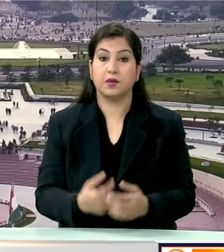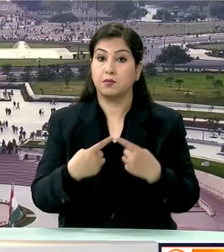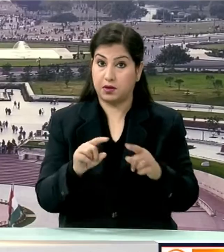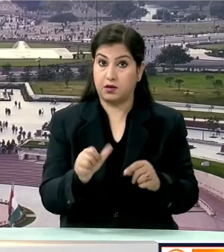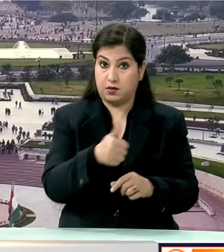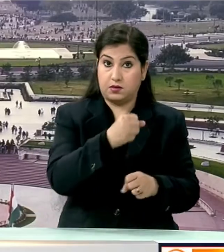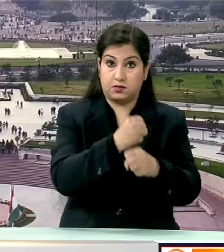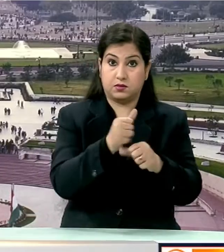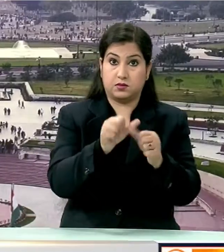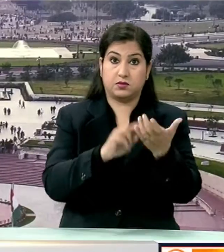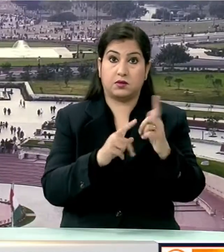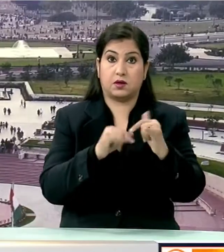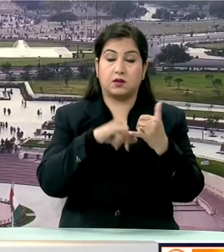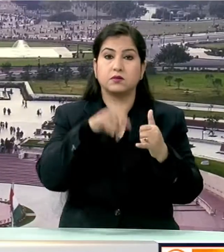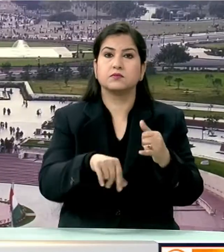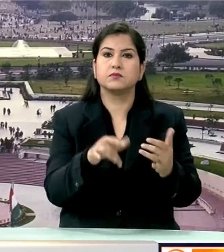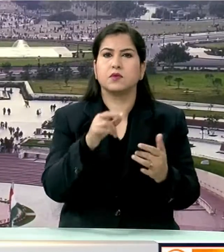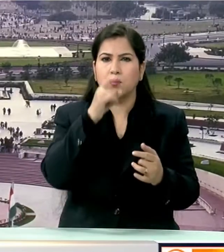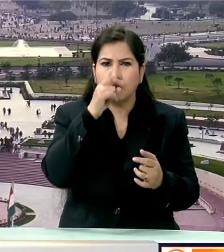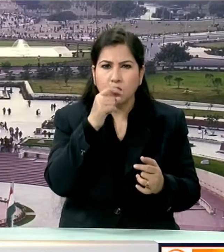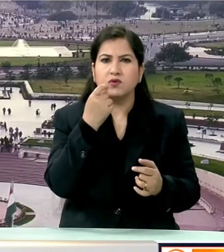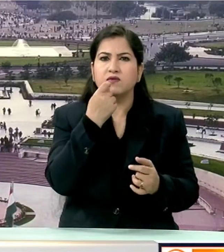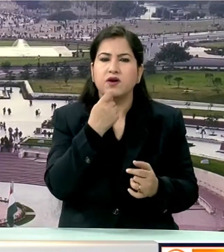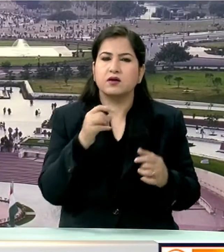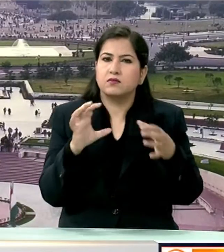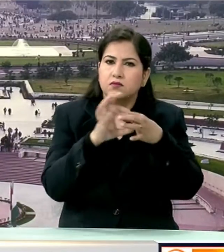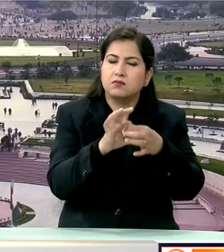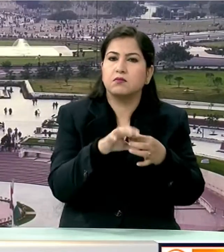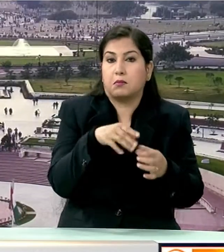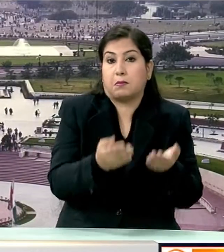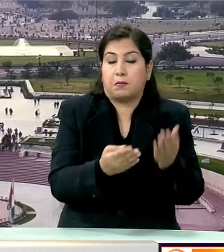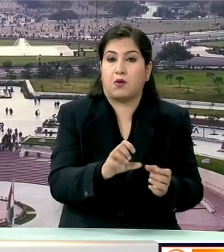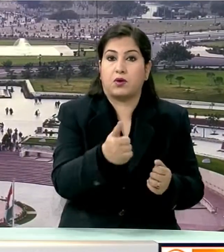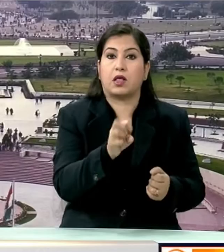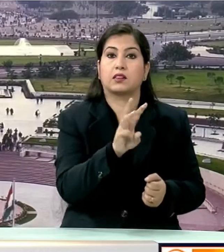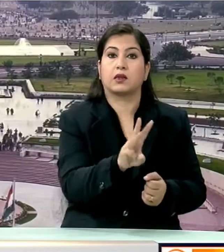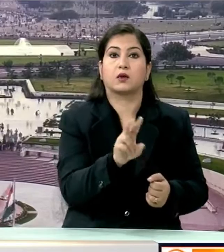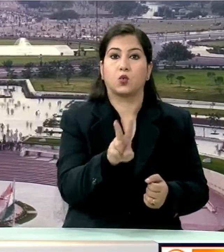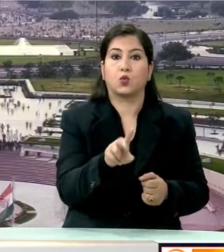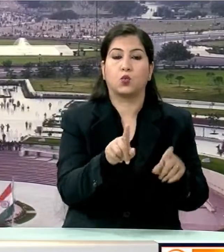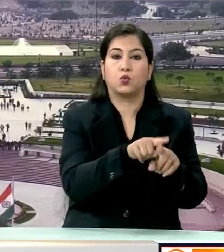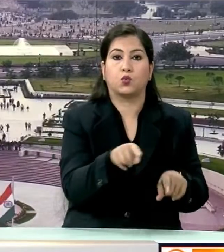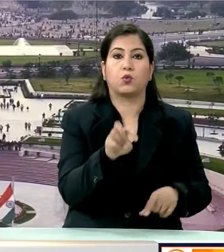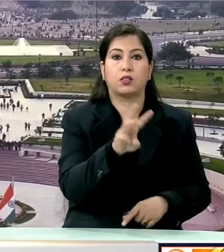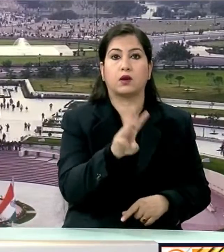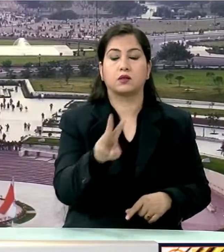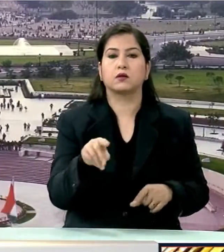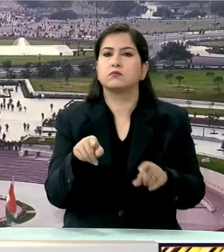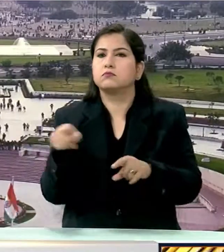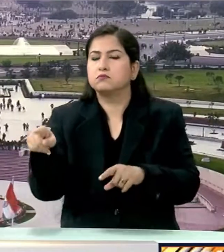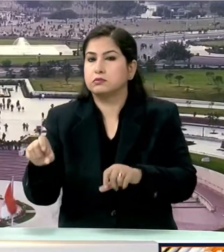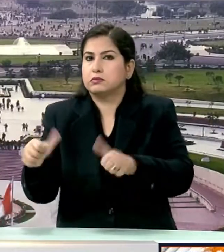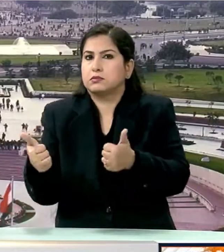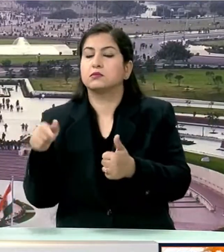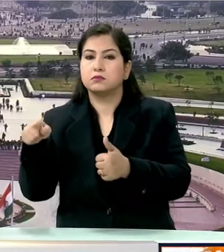while Gantz's centrist Blue and White alliance are likely to win 32 to 33. Netanyahu said the result was a great